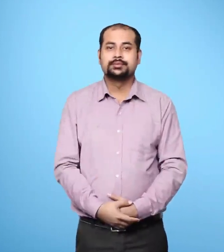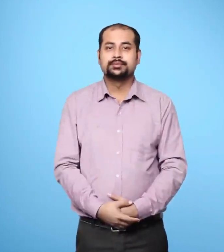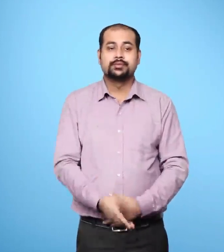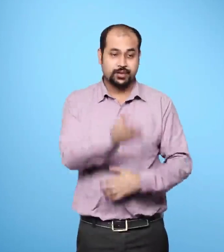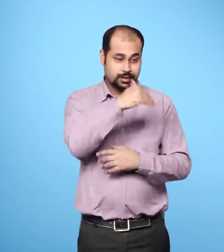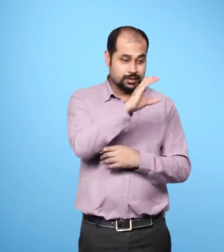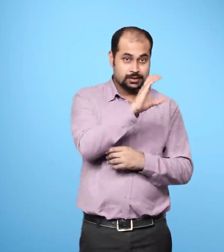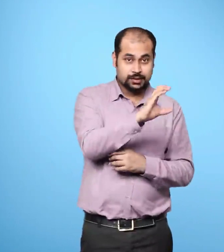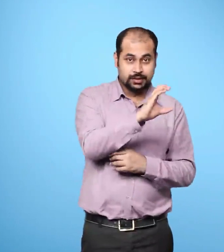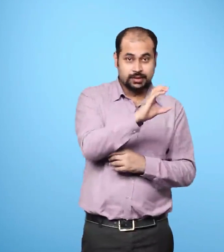Part C.